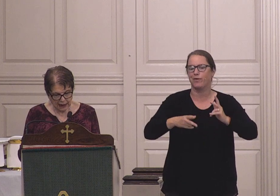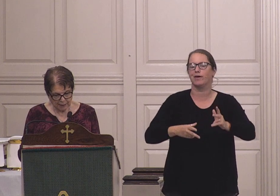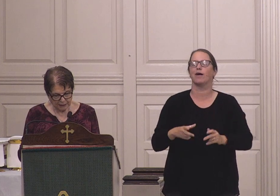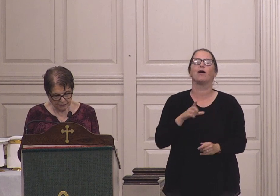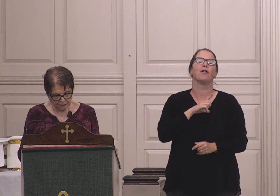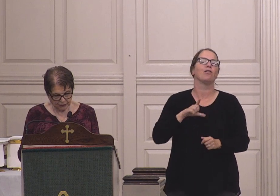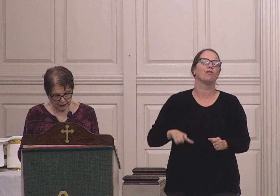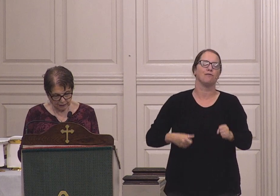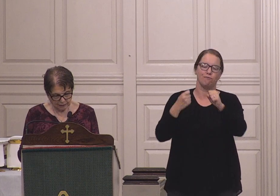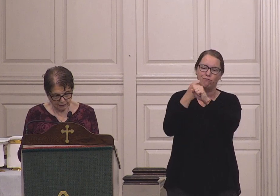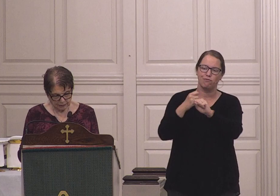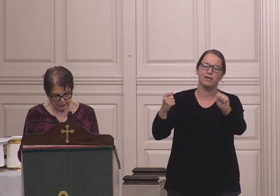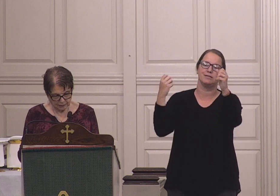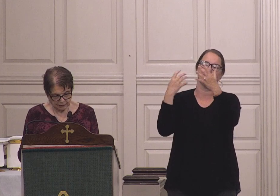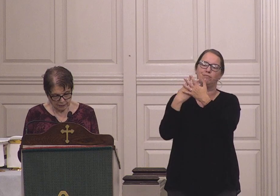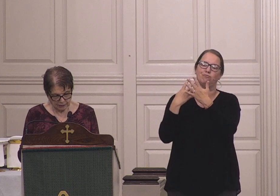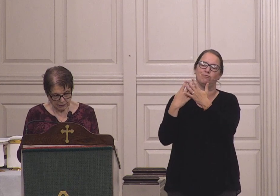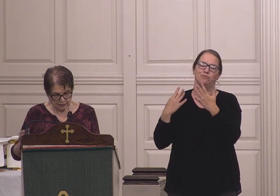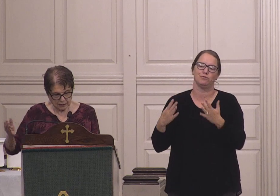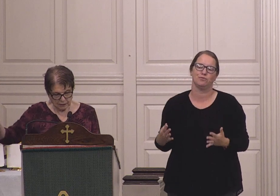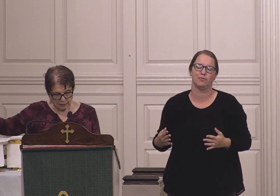sets the captive free.